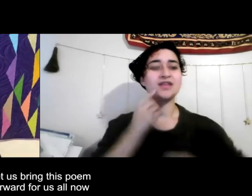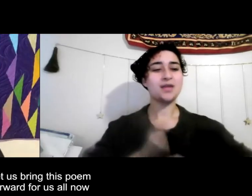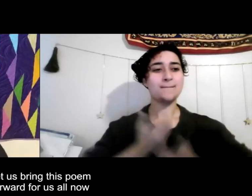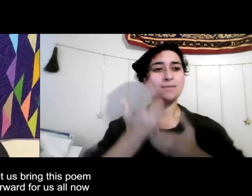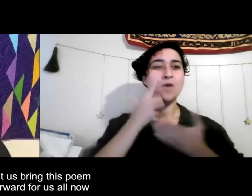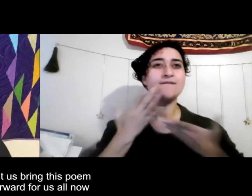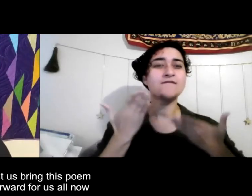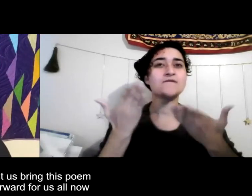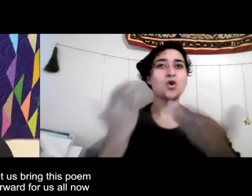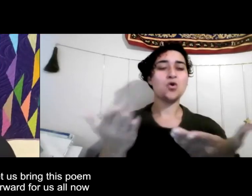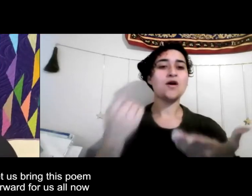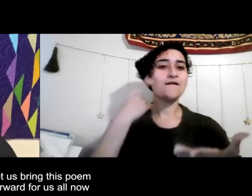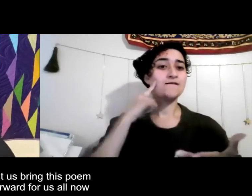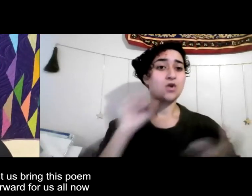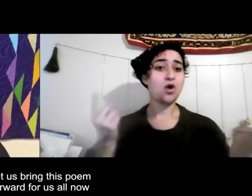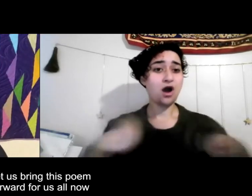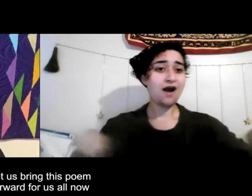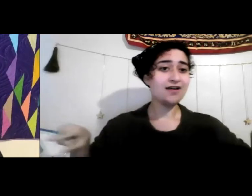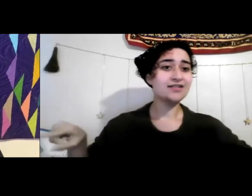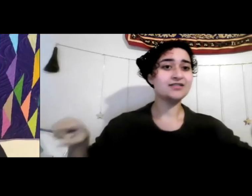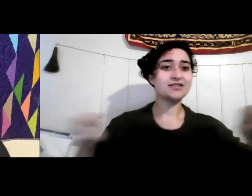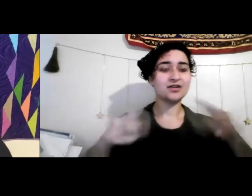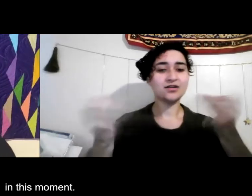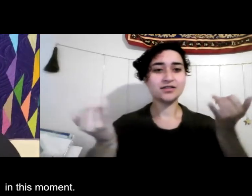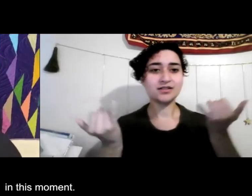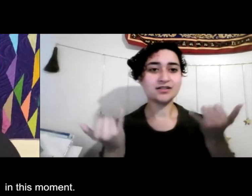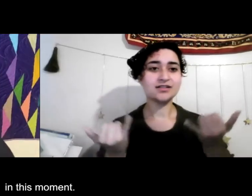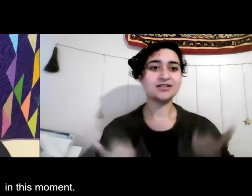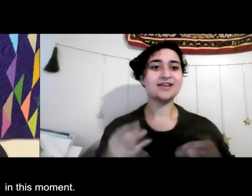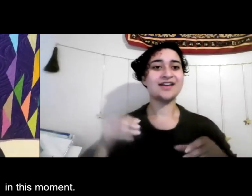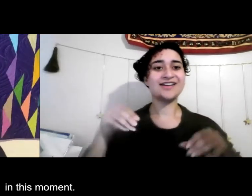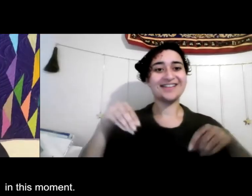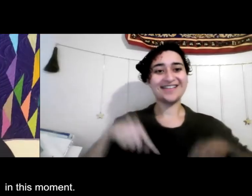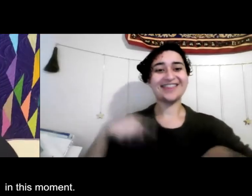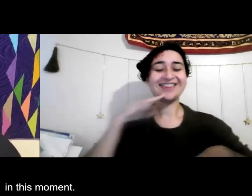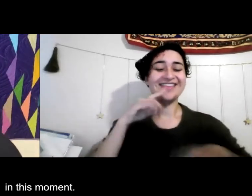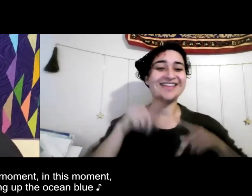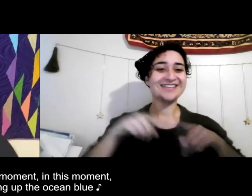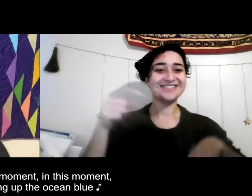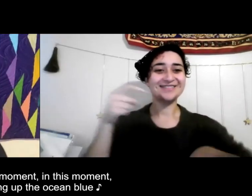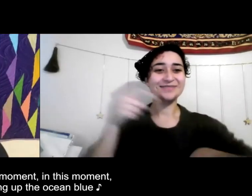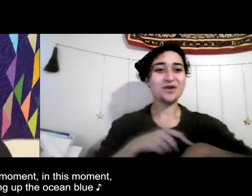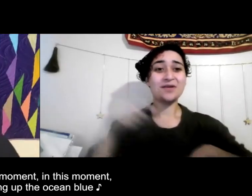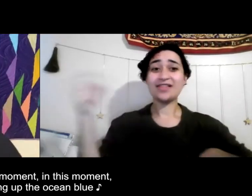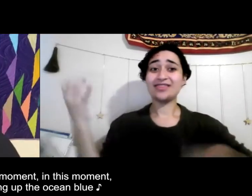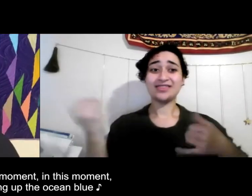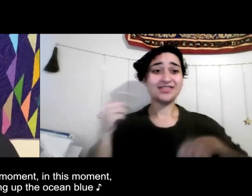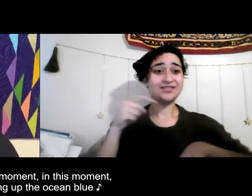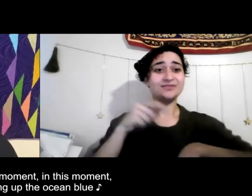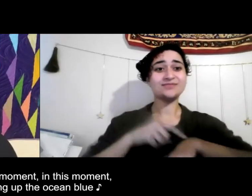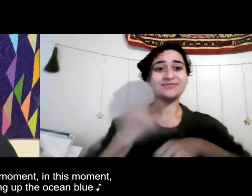forward for us all now. In this moment, calling